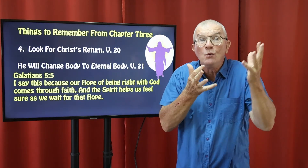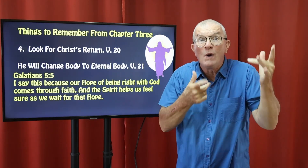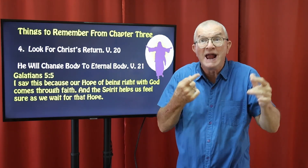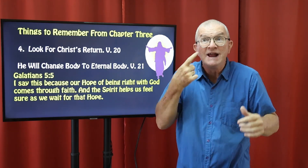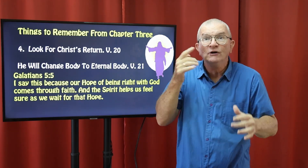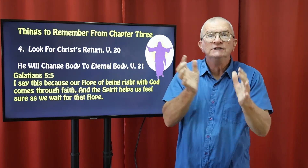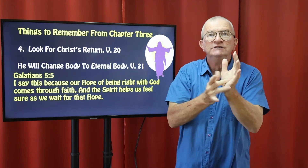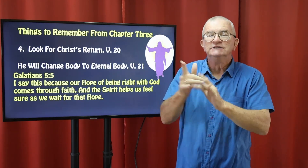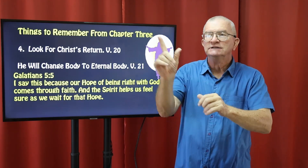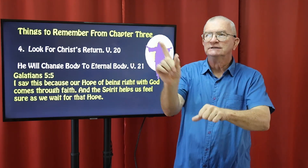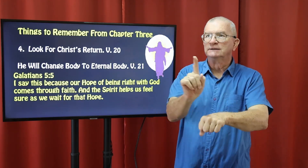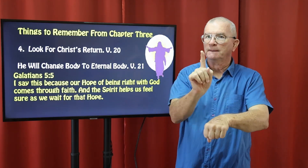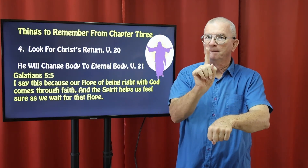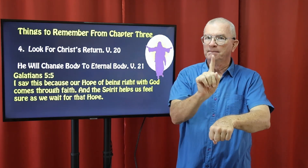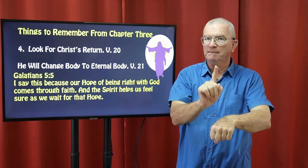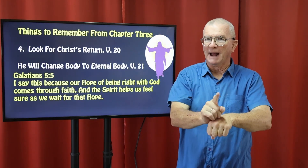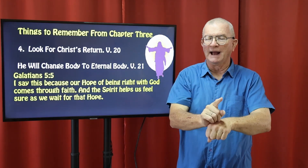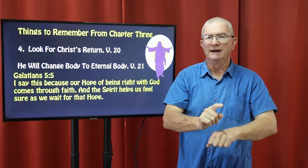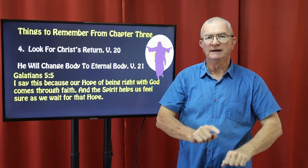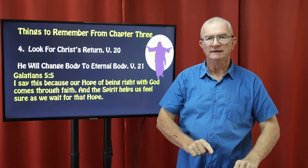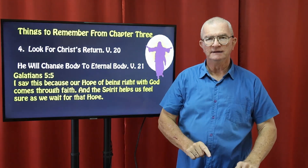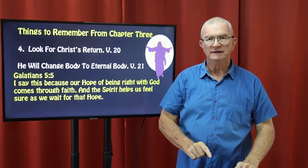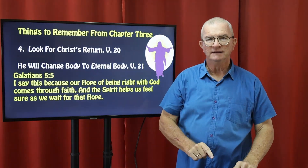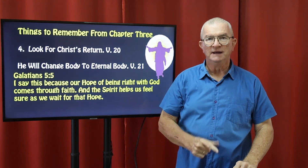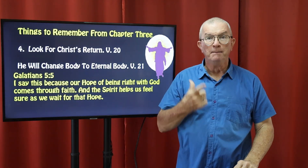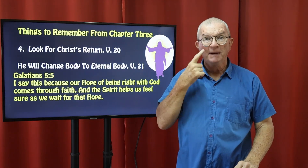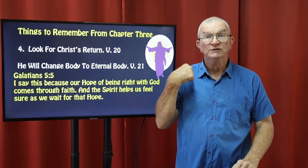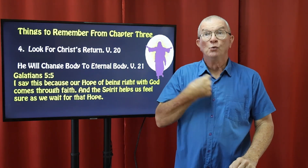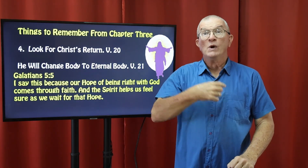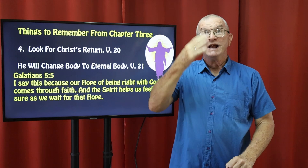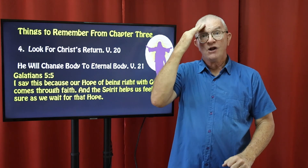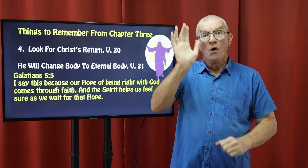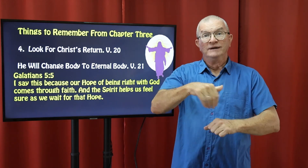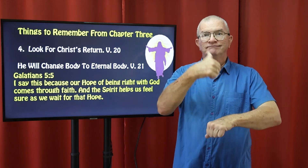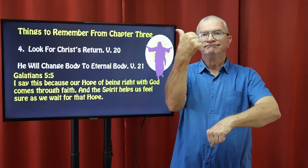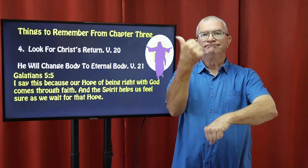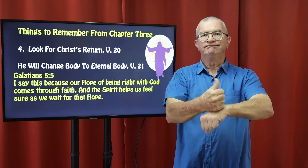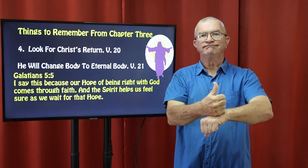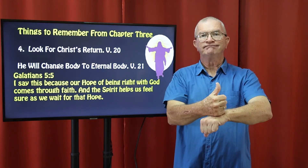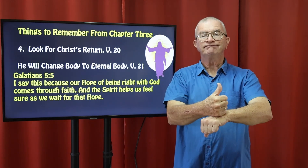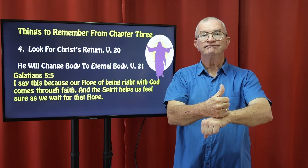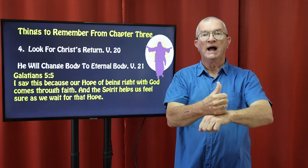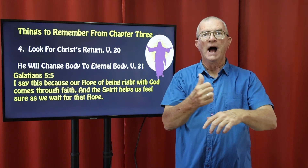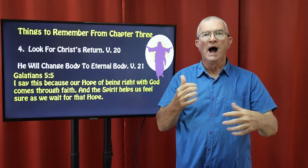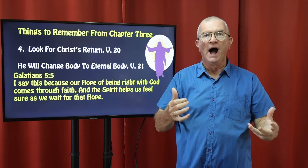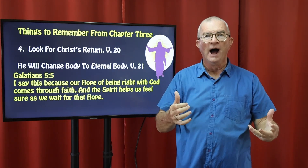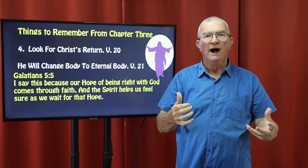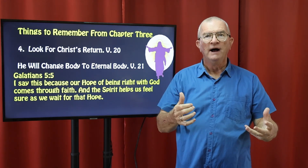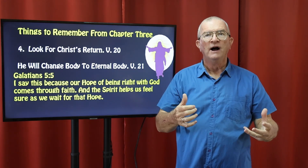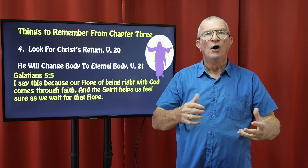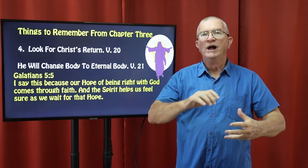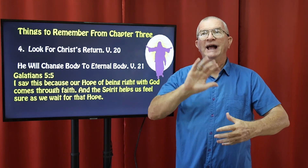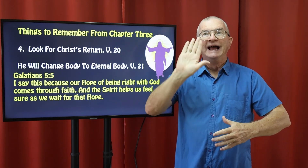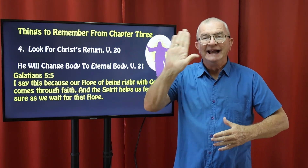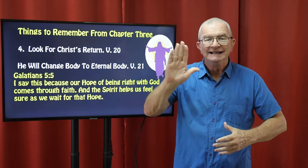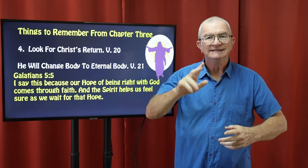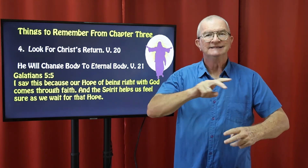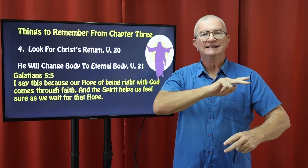Eagerly waiting for Jesus to return. Because we know He's going to set up